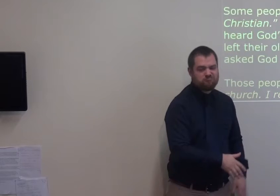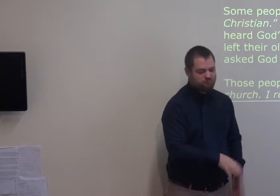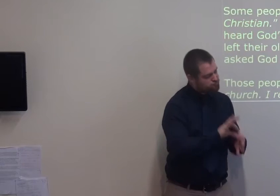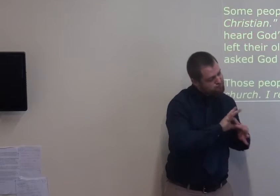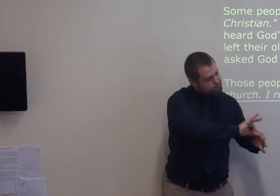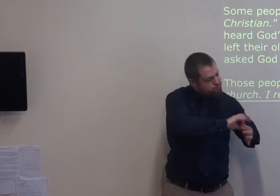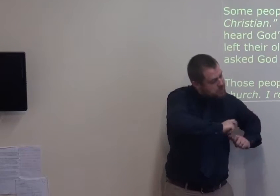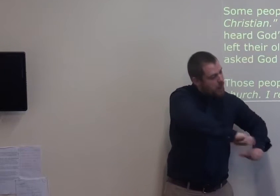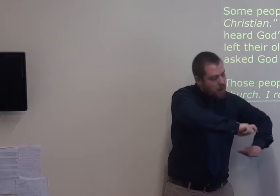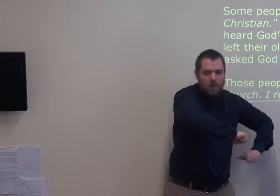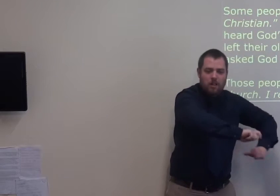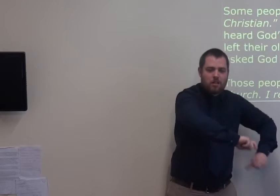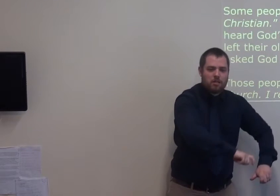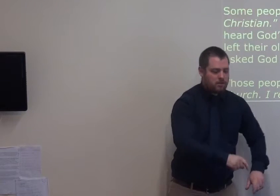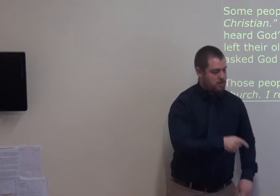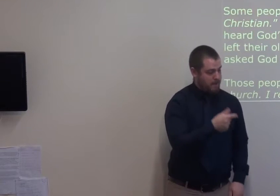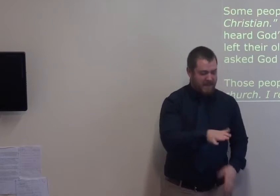They have never asked God for new life.